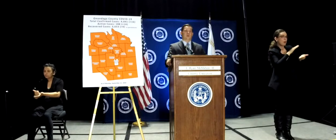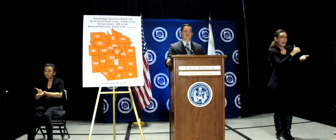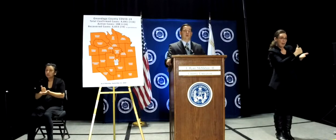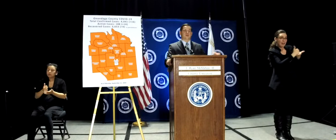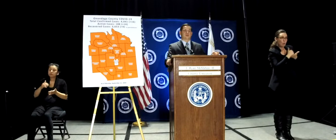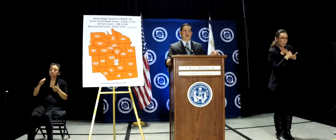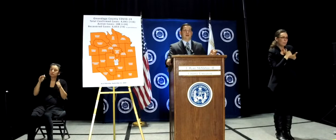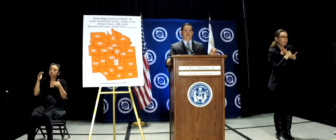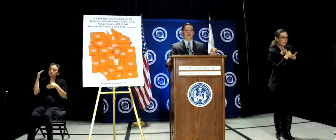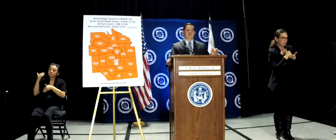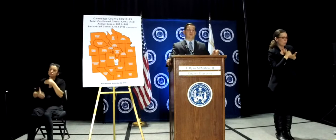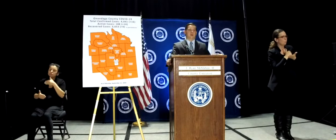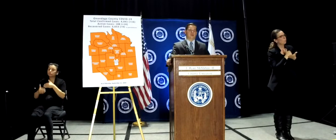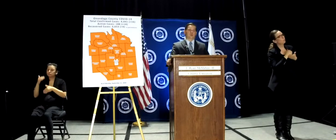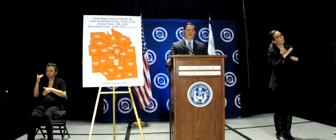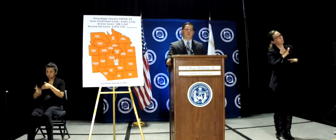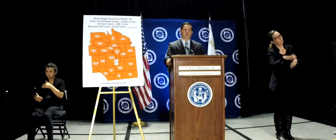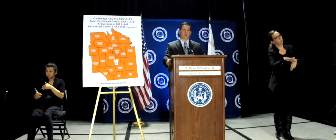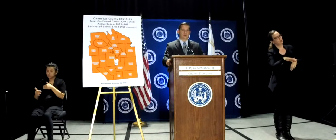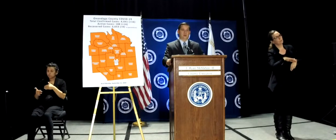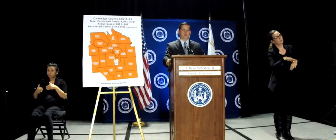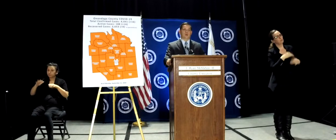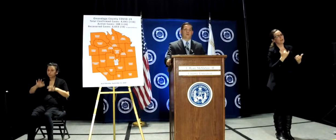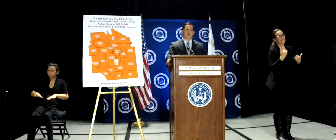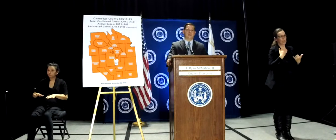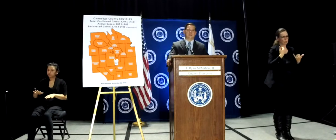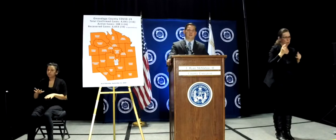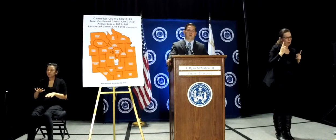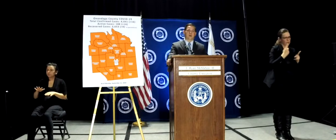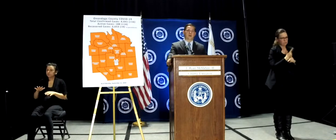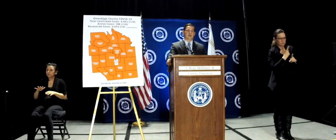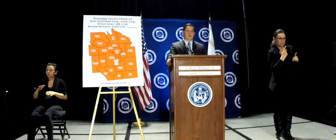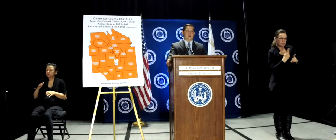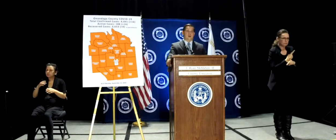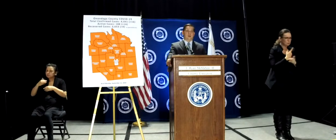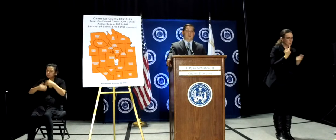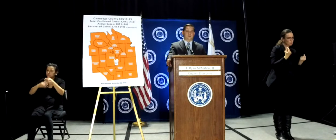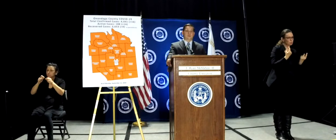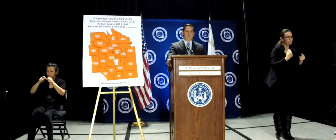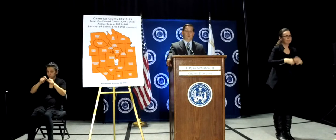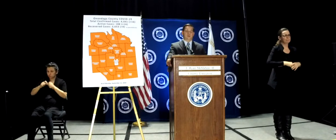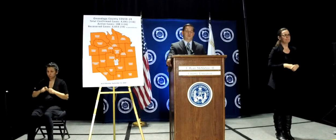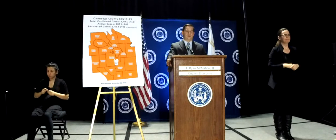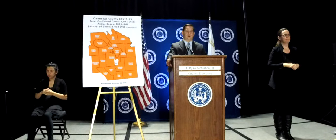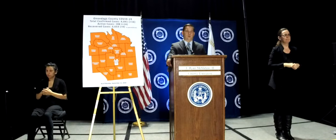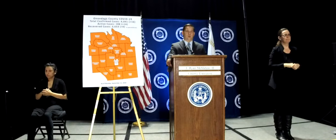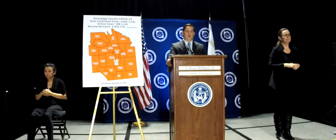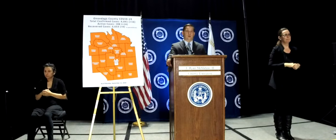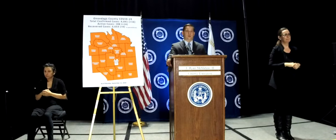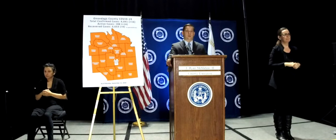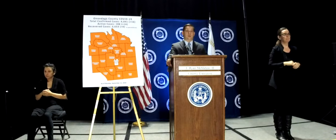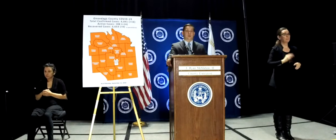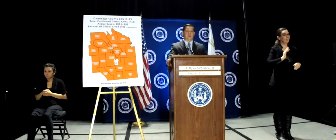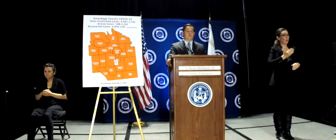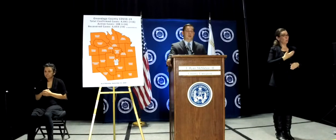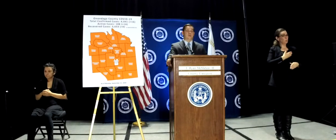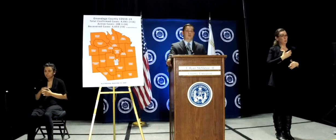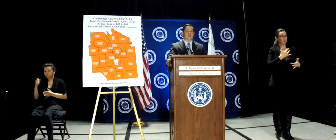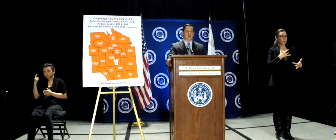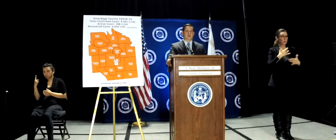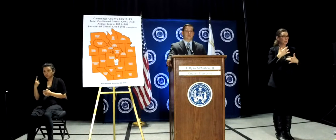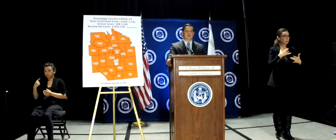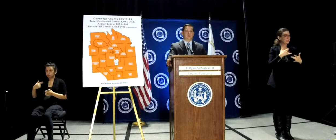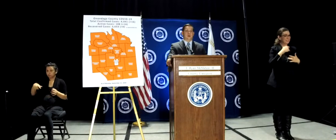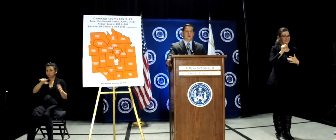things that we focus in on a lot is the lost revenue related to COVID-19, but what is a very real and